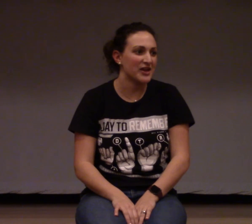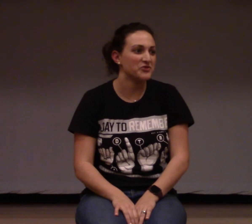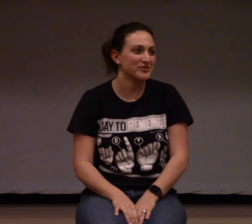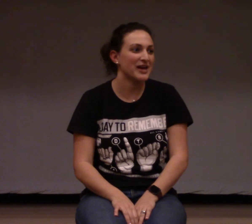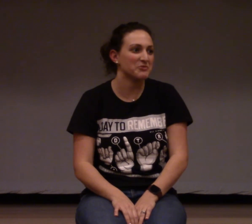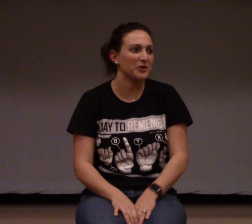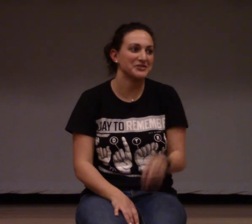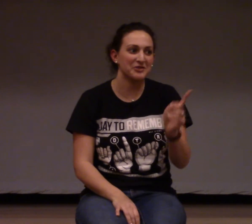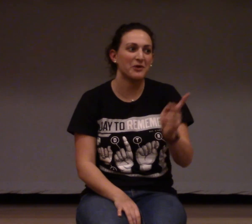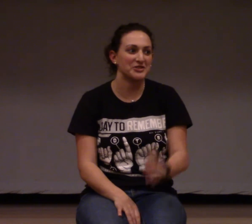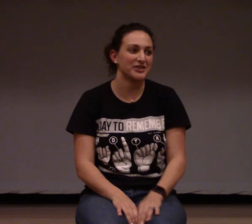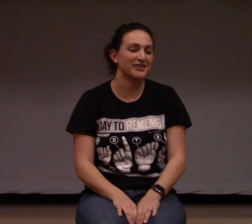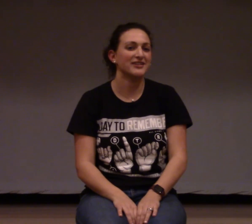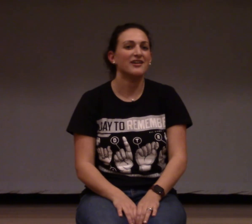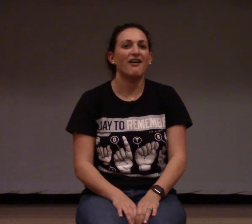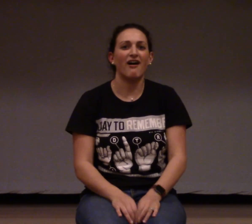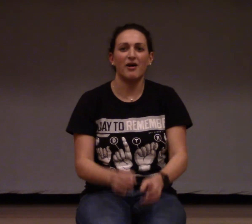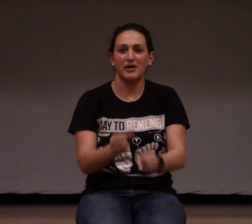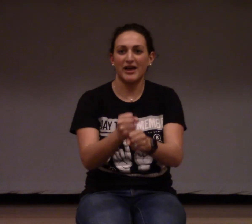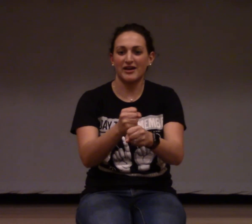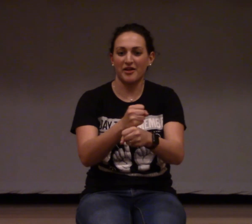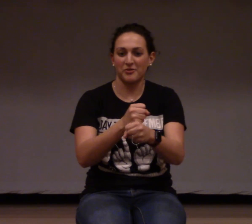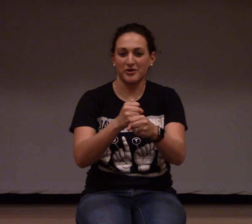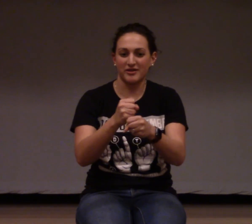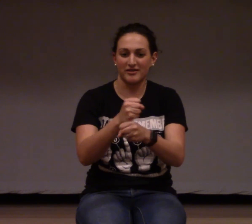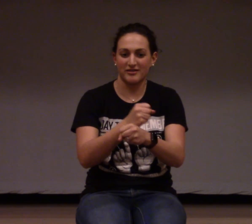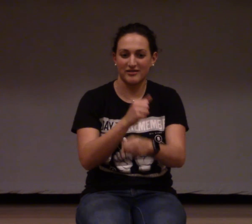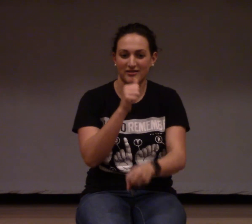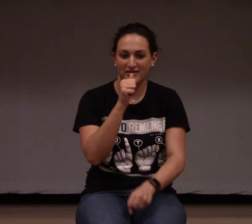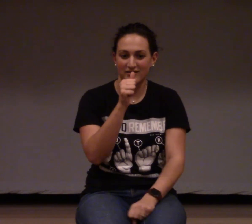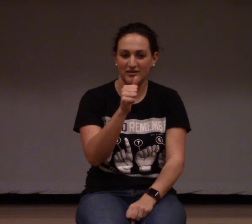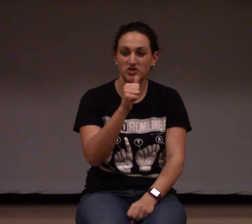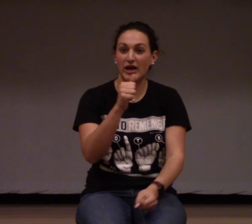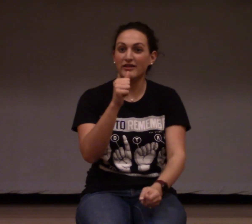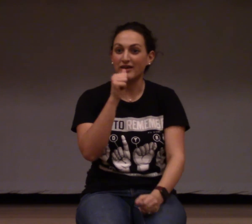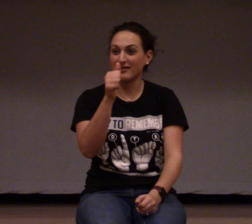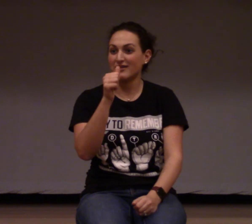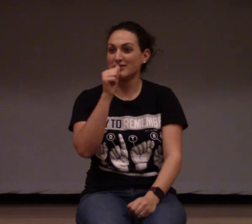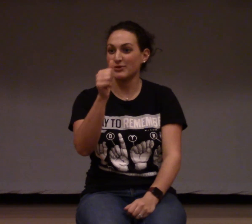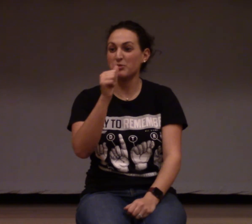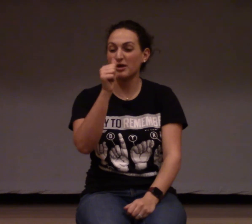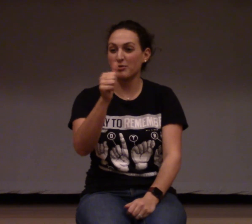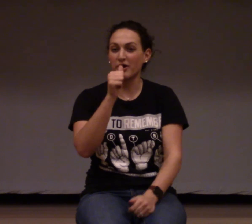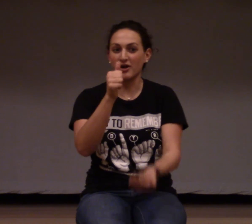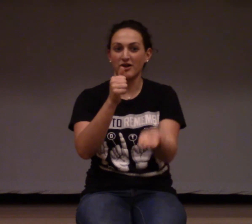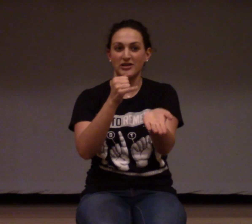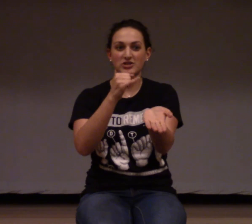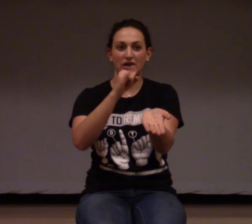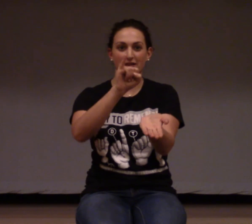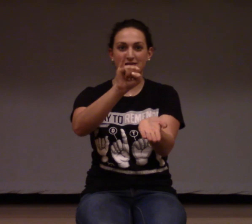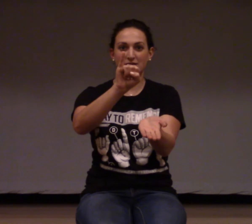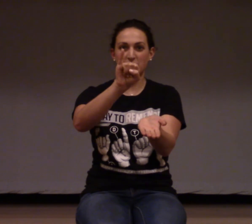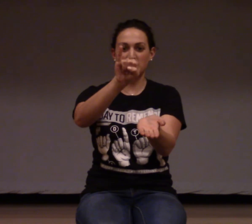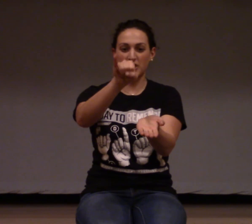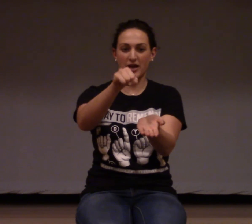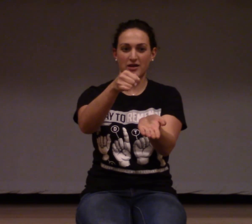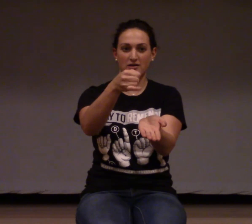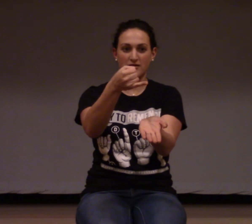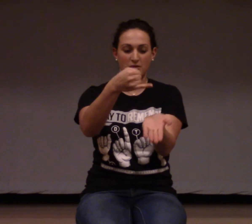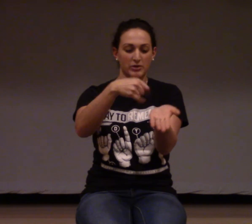would tap twice. Good question. And I had another one. Jelly. So we did peanut butter. Jelly is going to be a J, but it's going